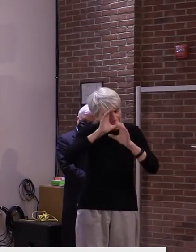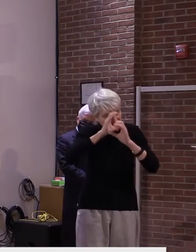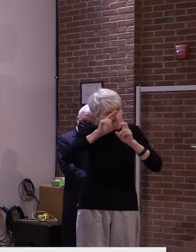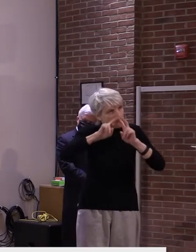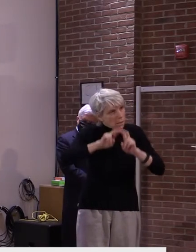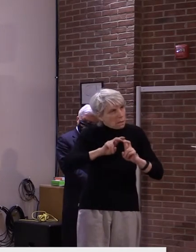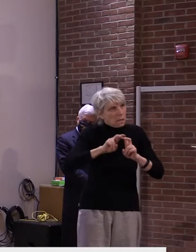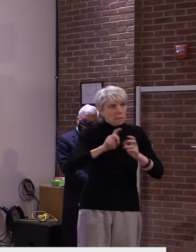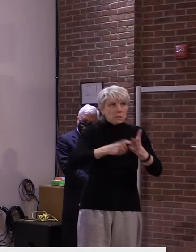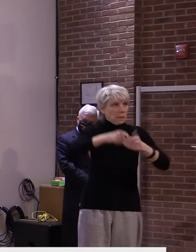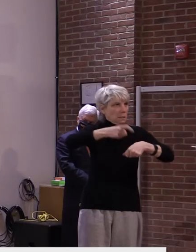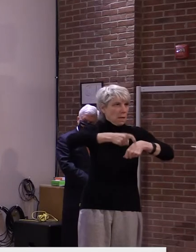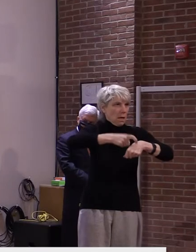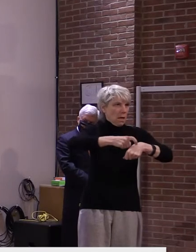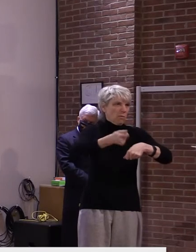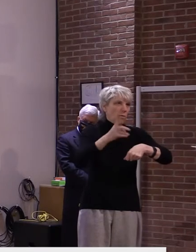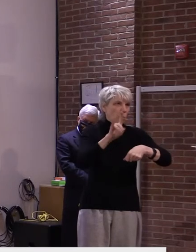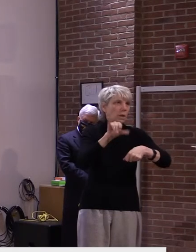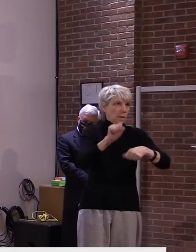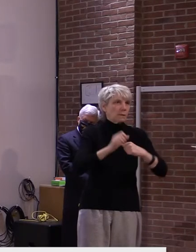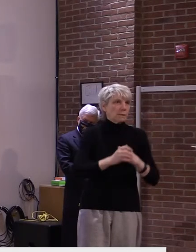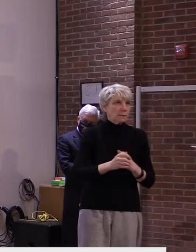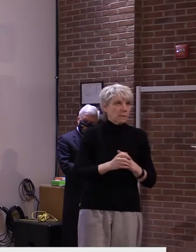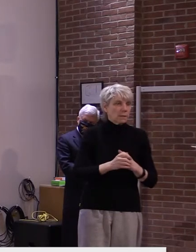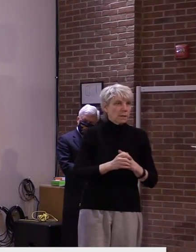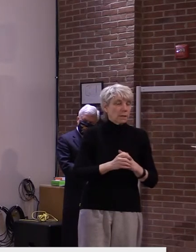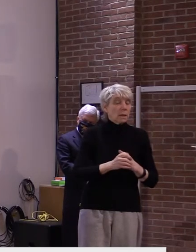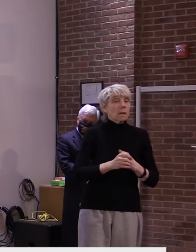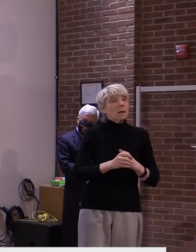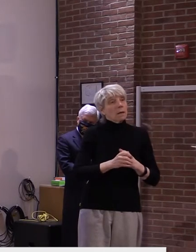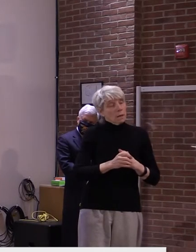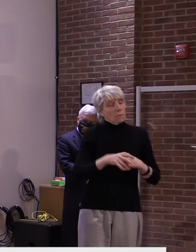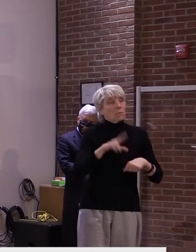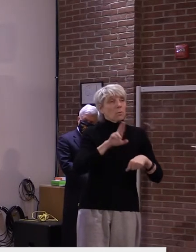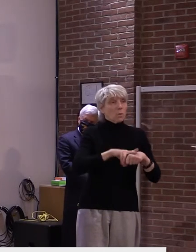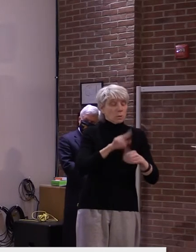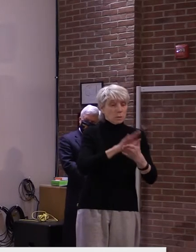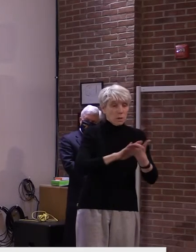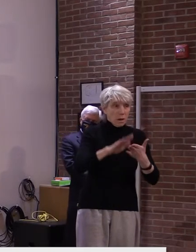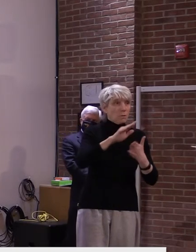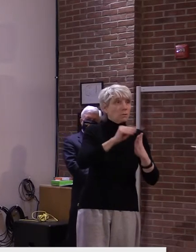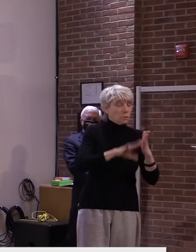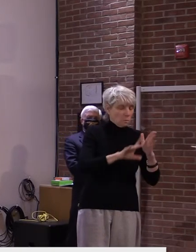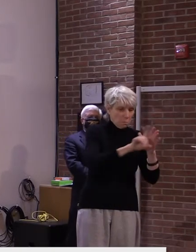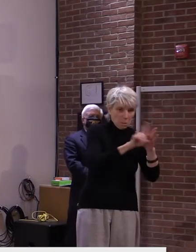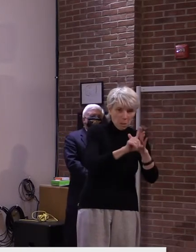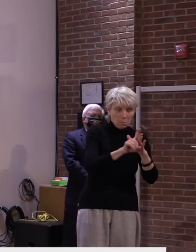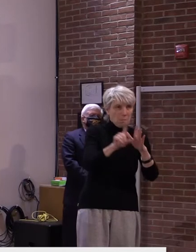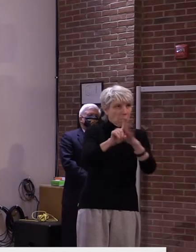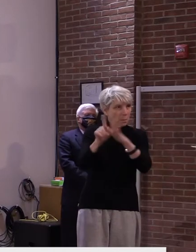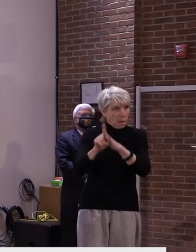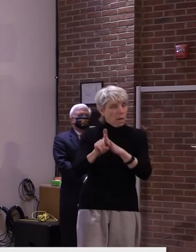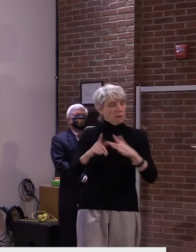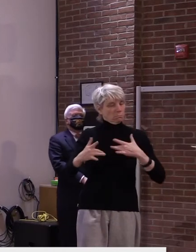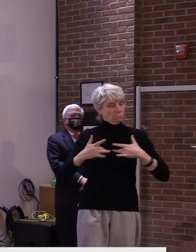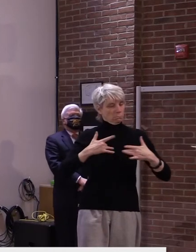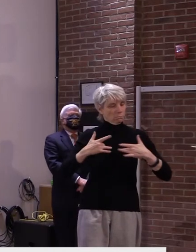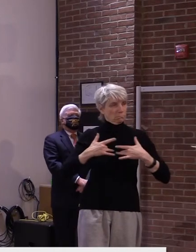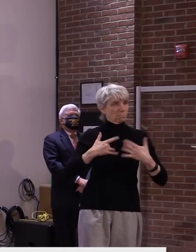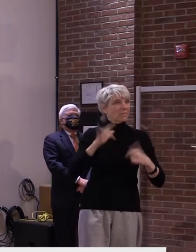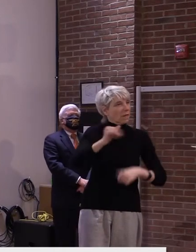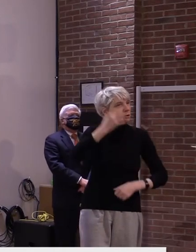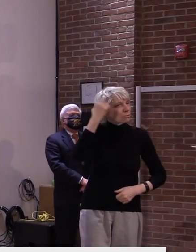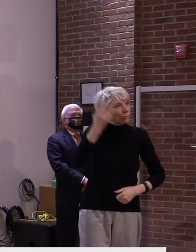these cases are concerning, this is exactly why we require returning college students to be tested and